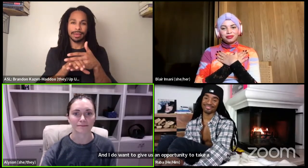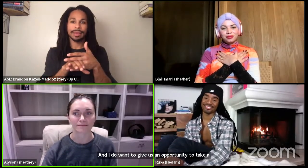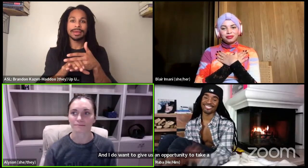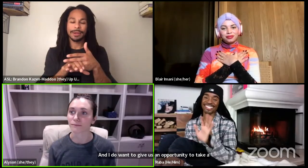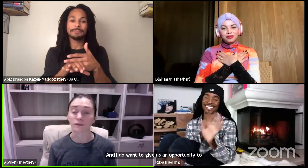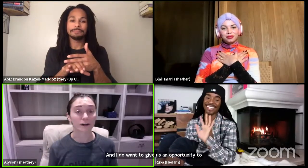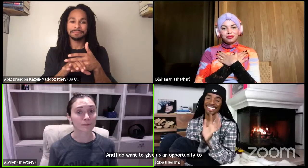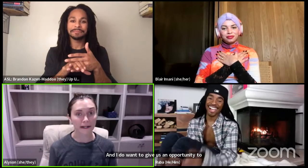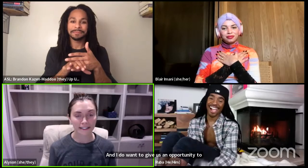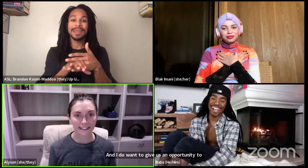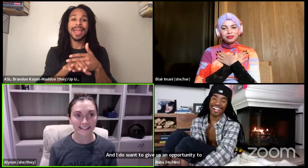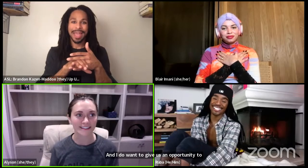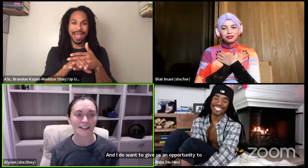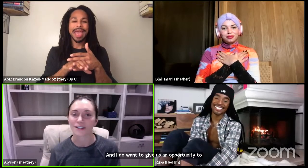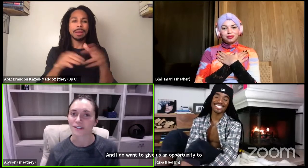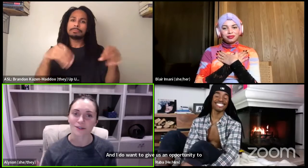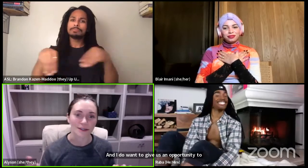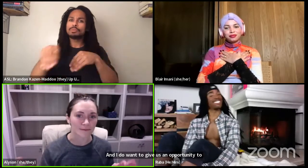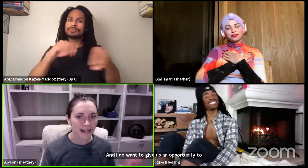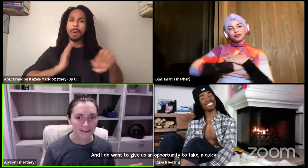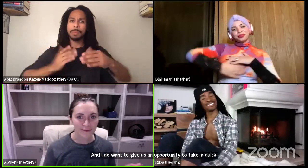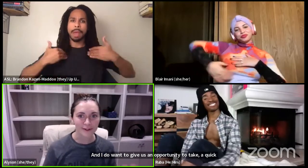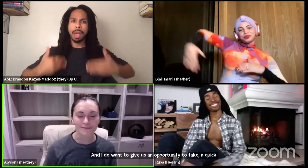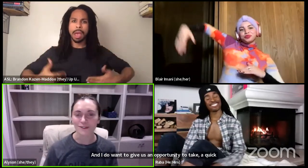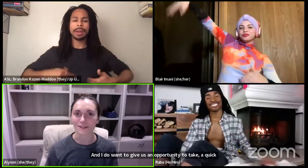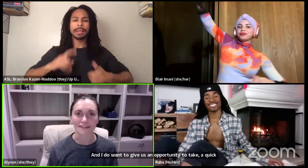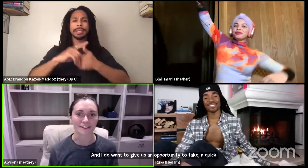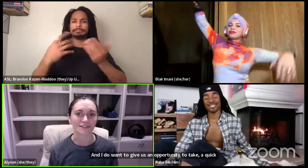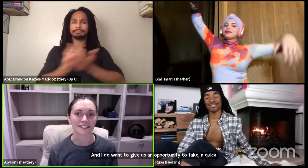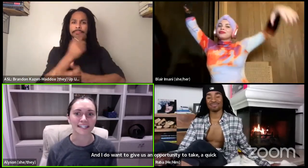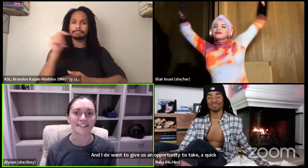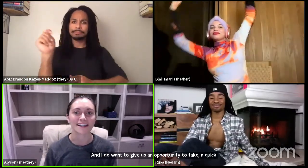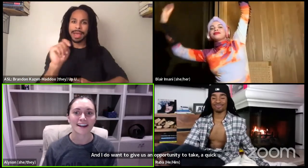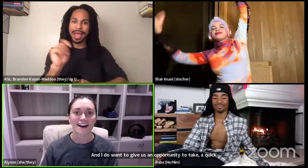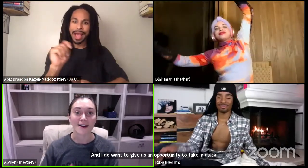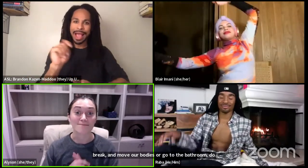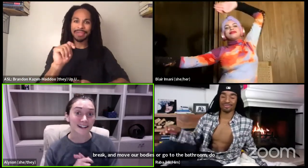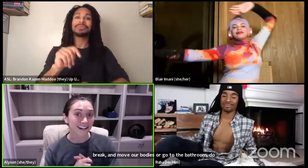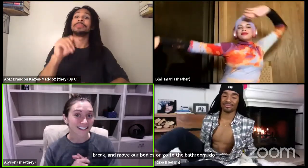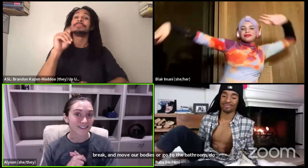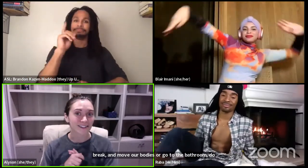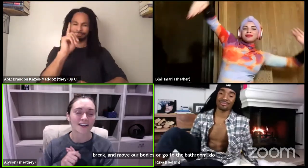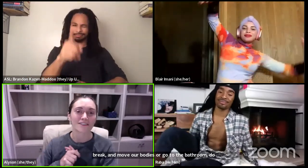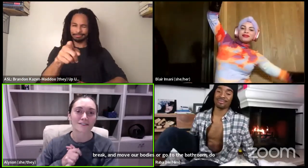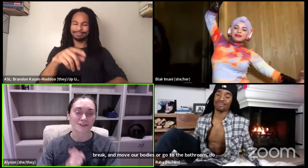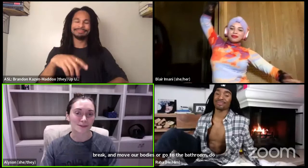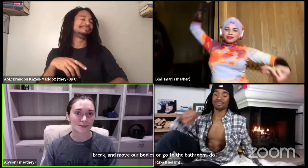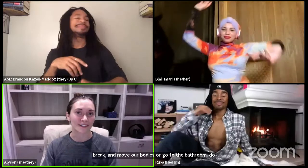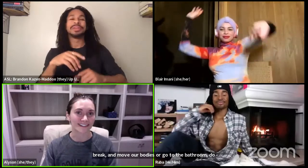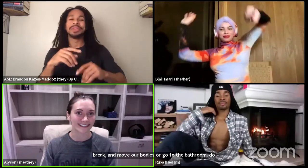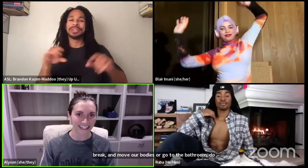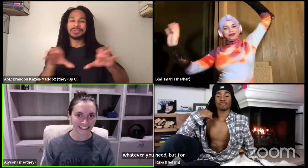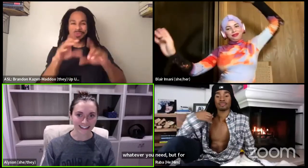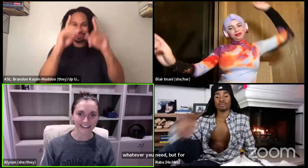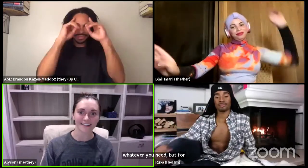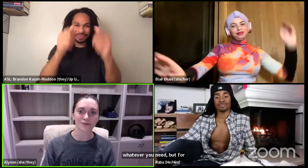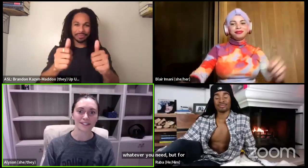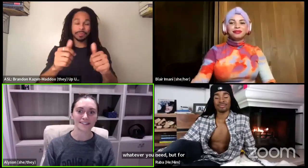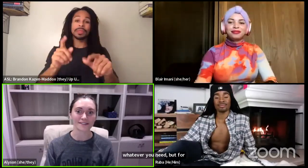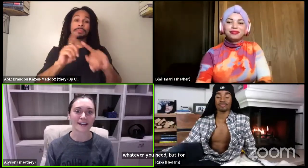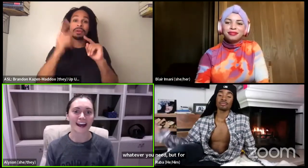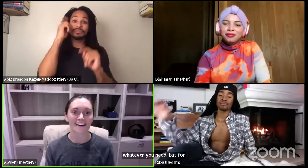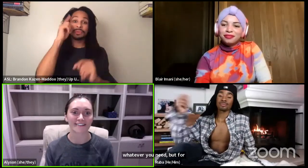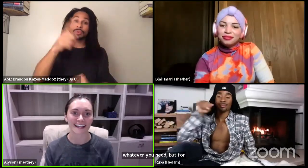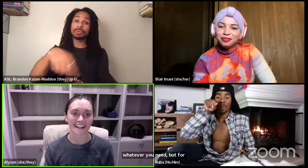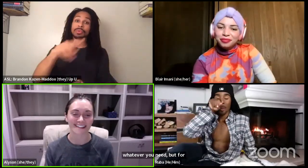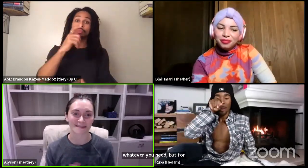and move our bodies, or go to the bathroom, do whatever you need. But for those who are staying, we